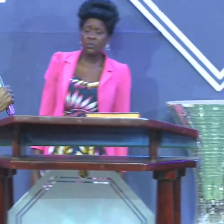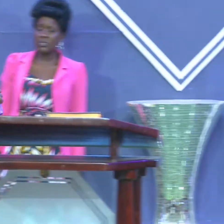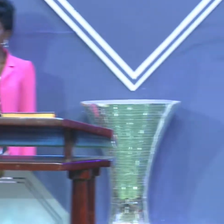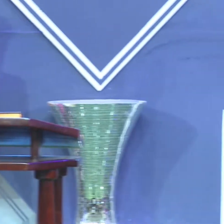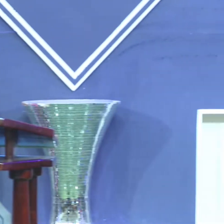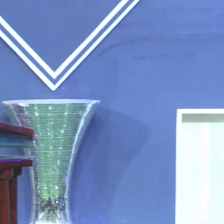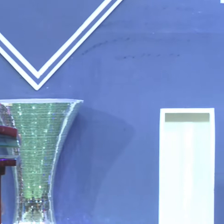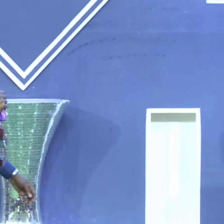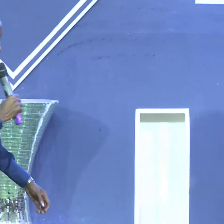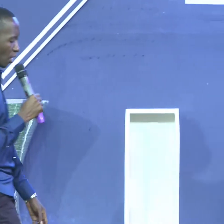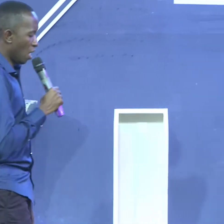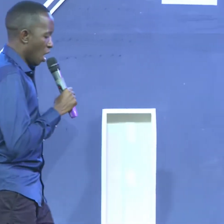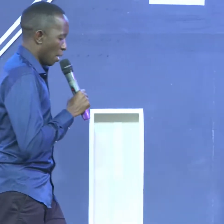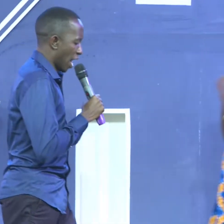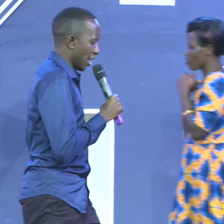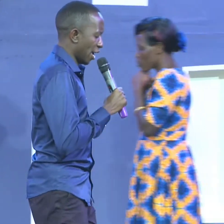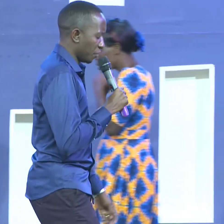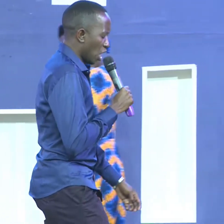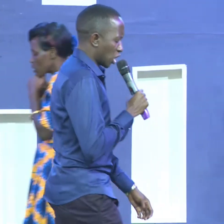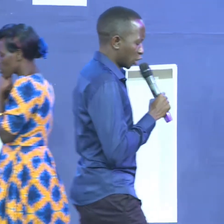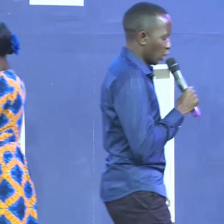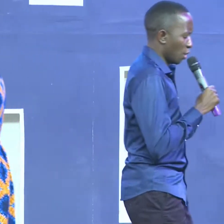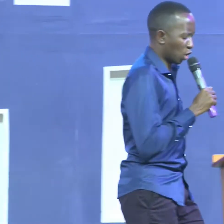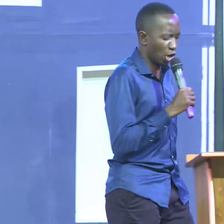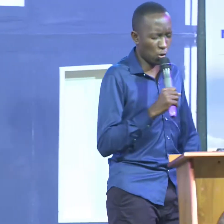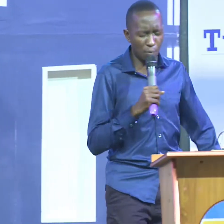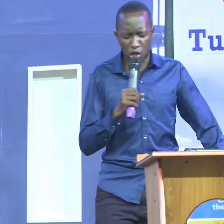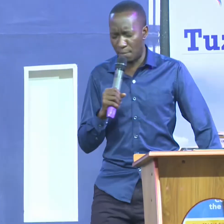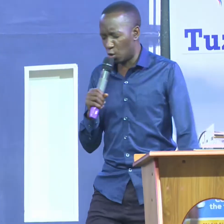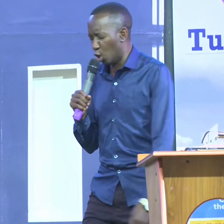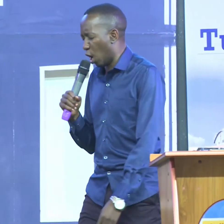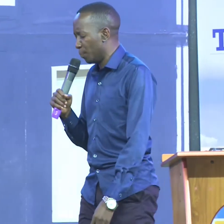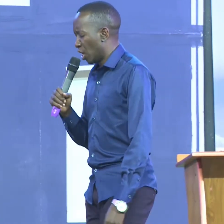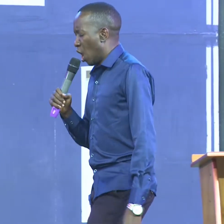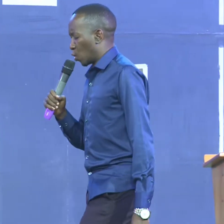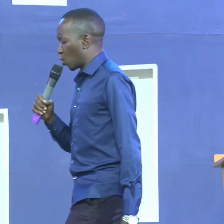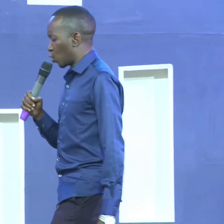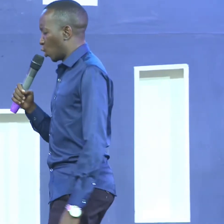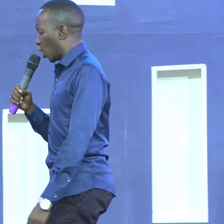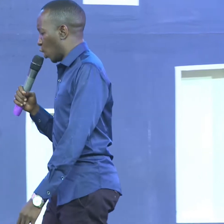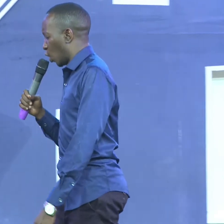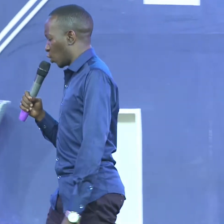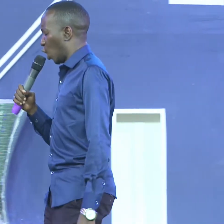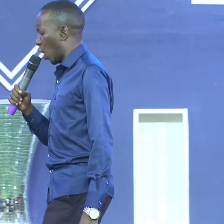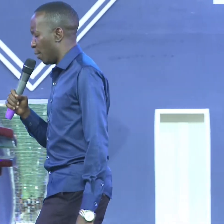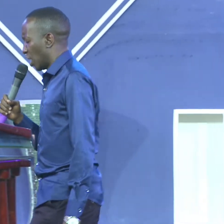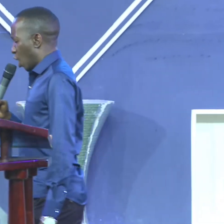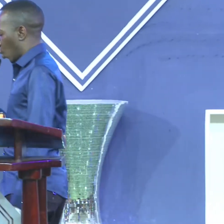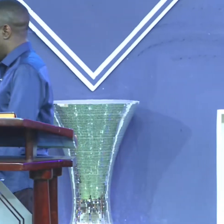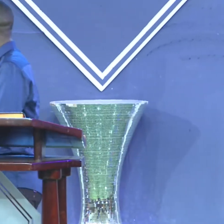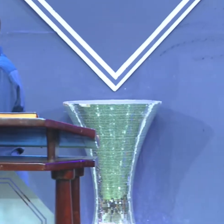ekomera ly'endwadde. Abaye Katonda omukono gwa Mukama gugwo, gugwo, gugwo, gugwo,